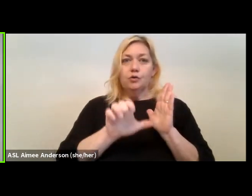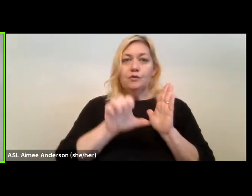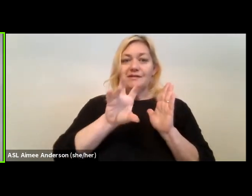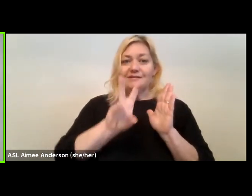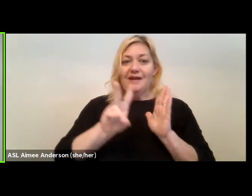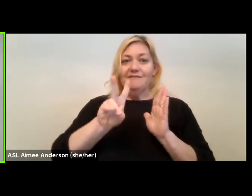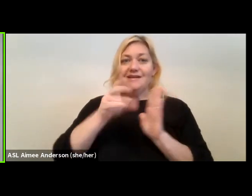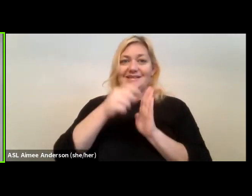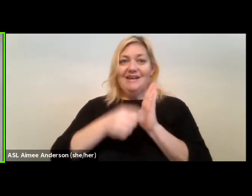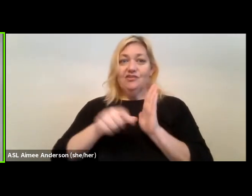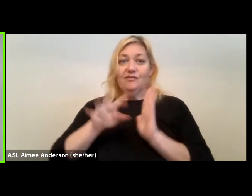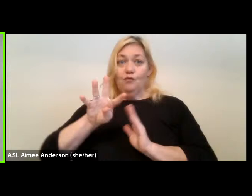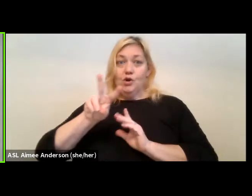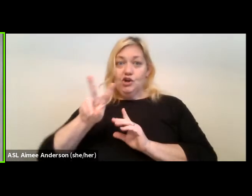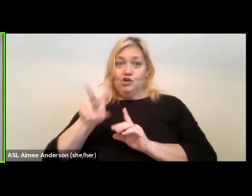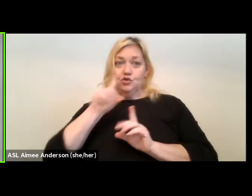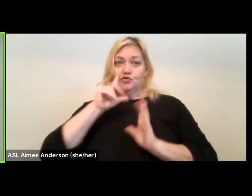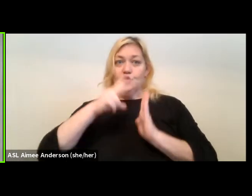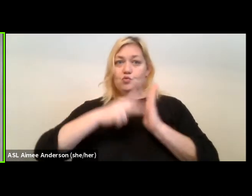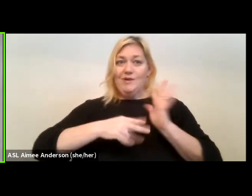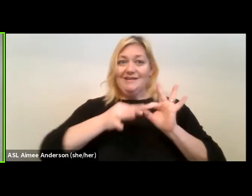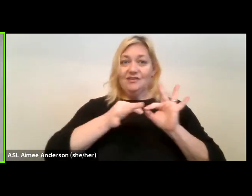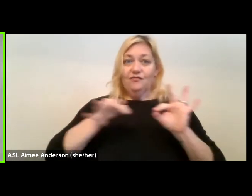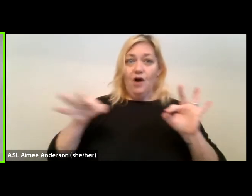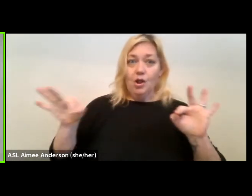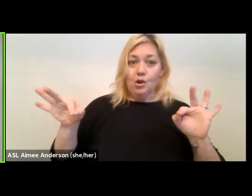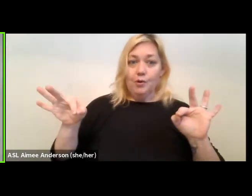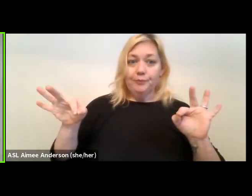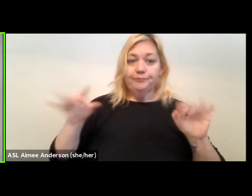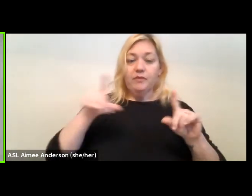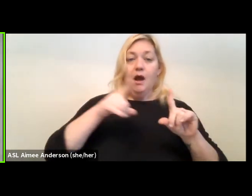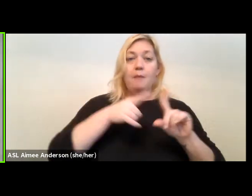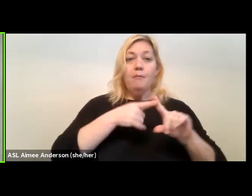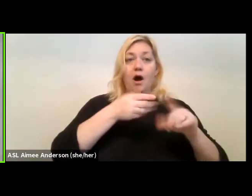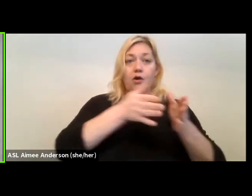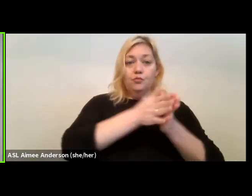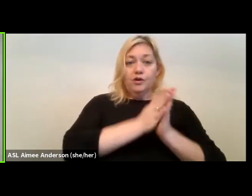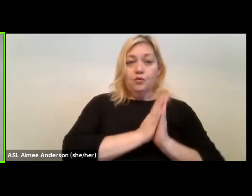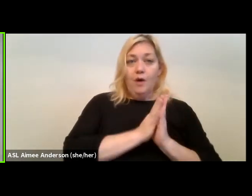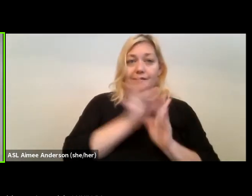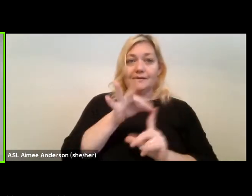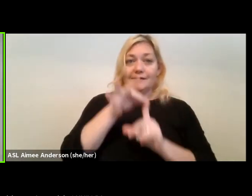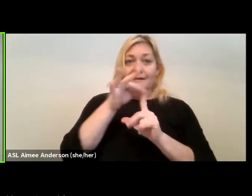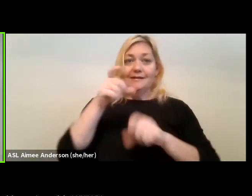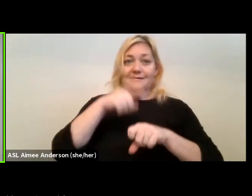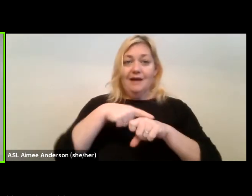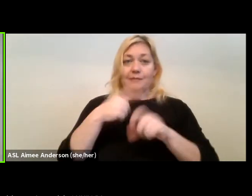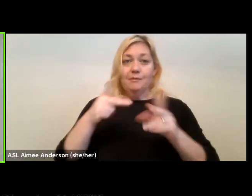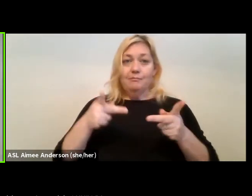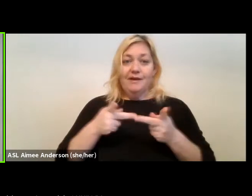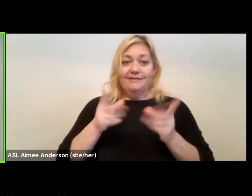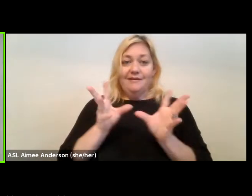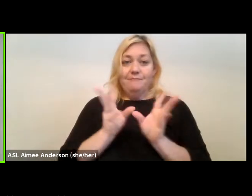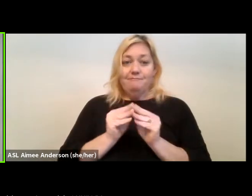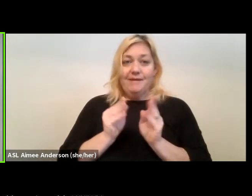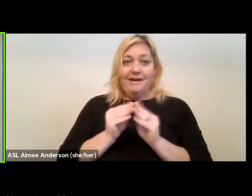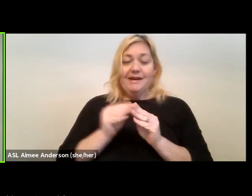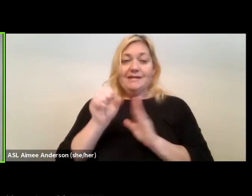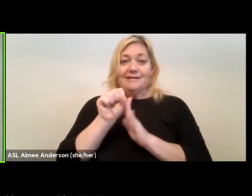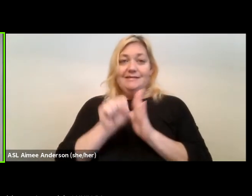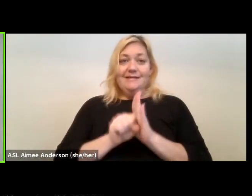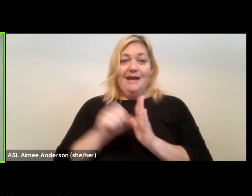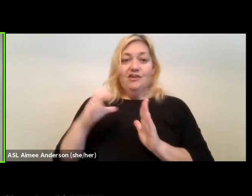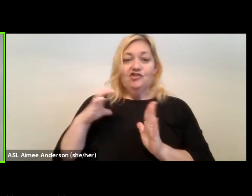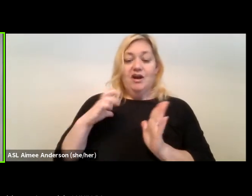that the section would read as follows. Upon written request designating the time and place of such meeting submitted to the state chair,